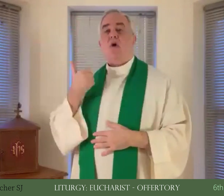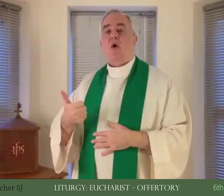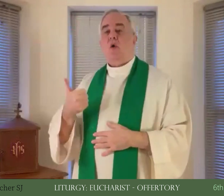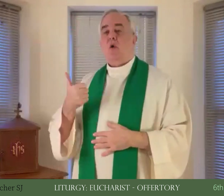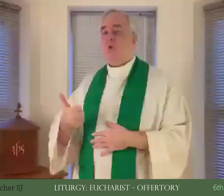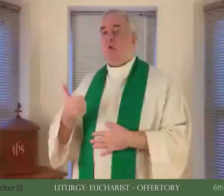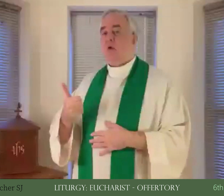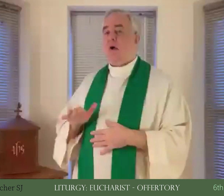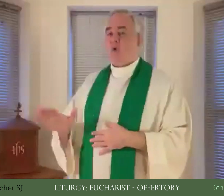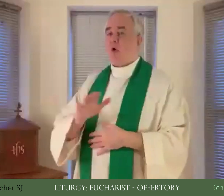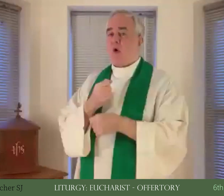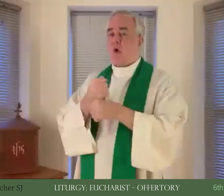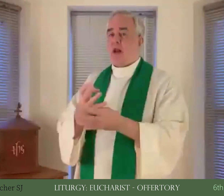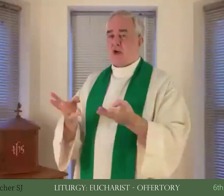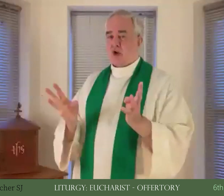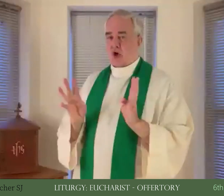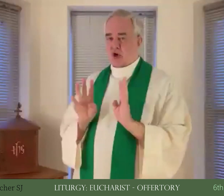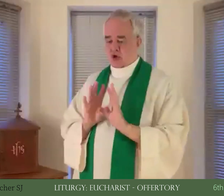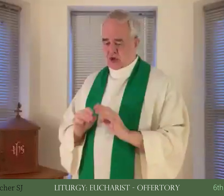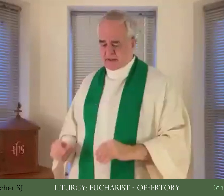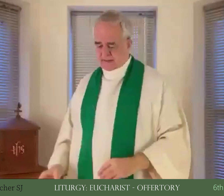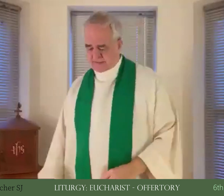our good of all his church.